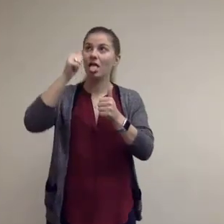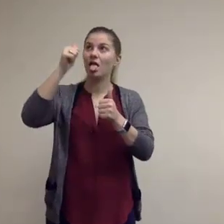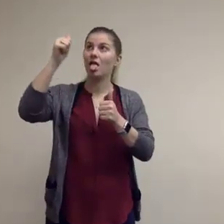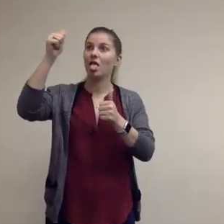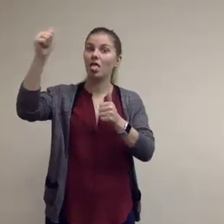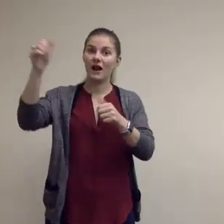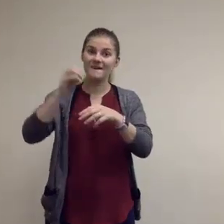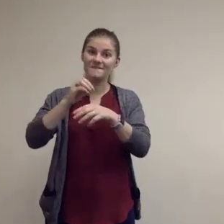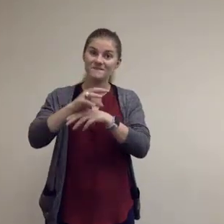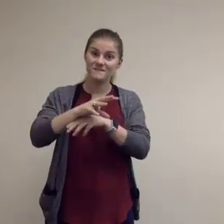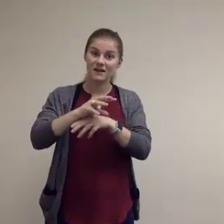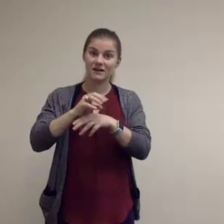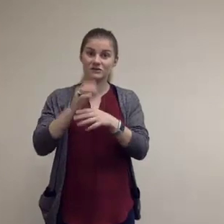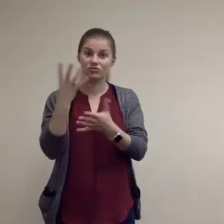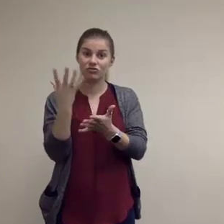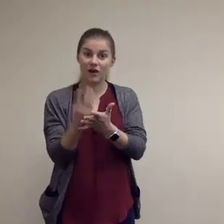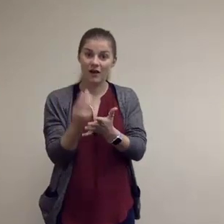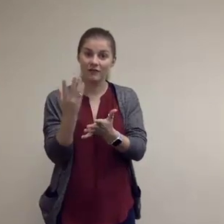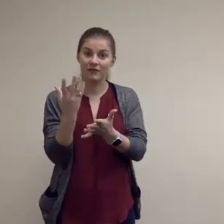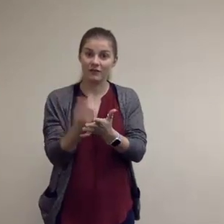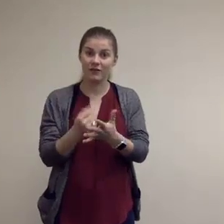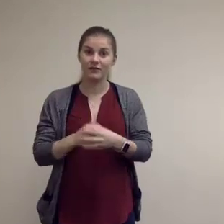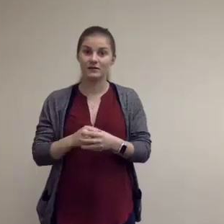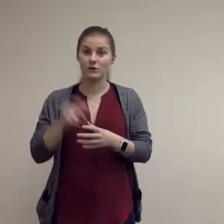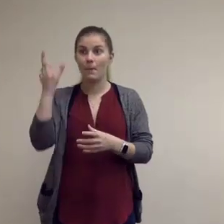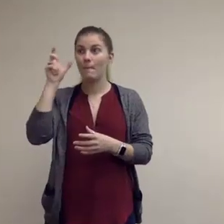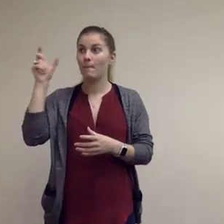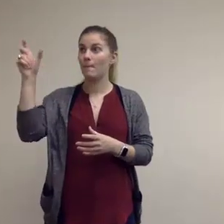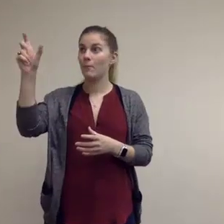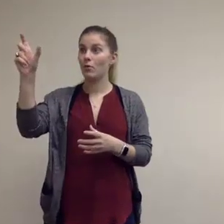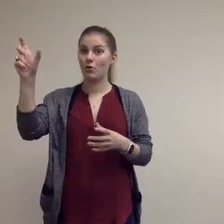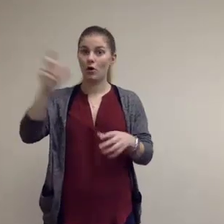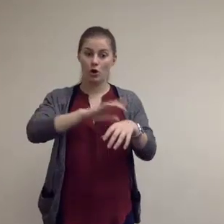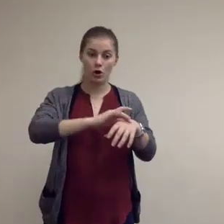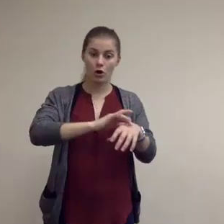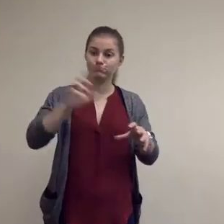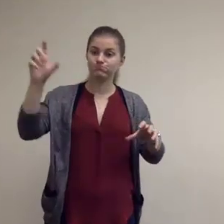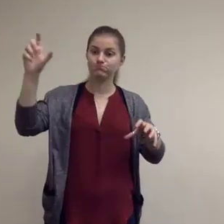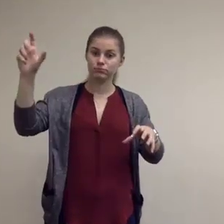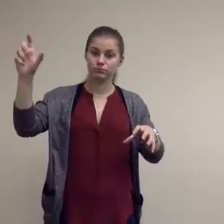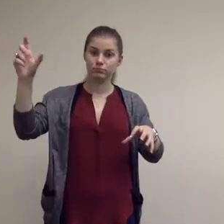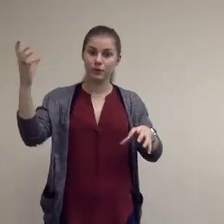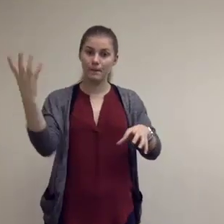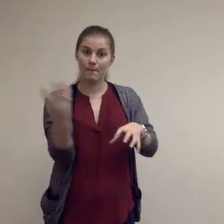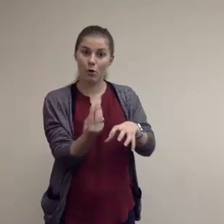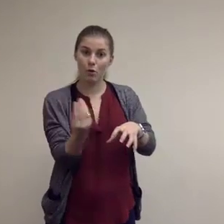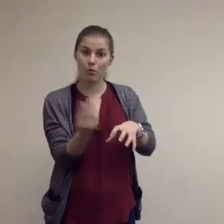born under the sign of Aries, which is the one that's going on right now. Anyone have a birthday in the near future? When's your birthday?